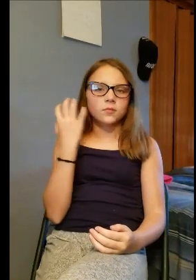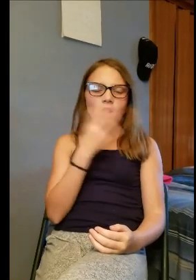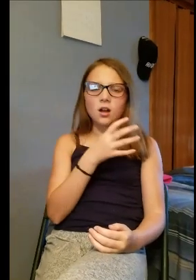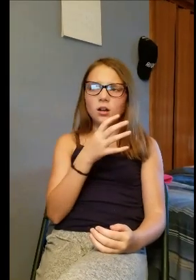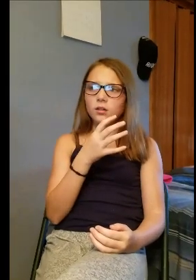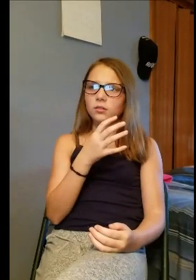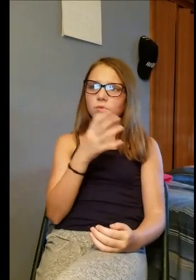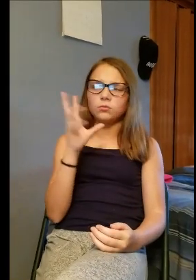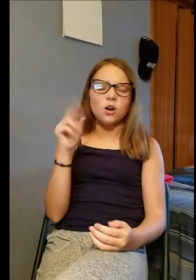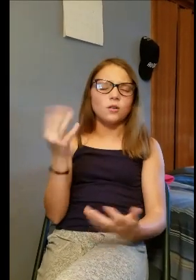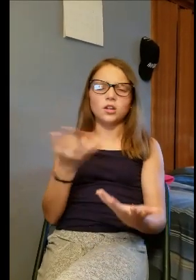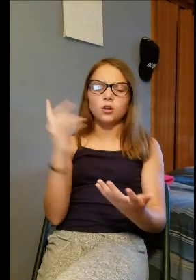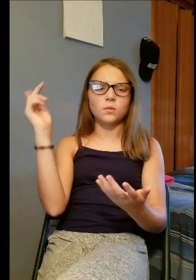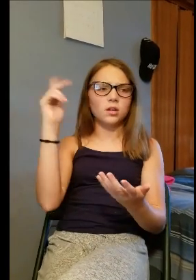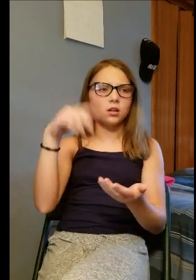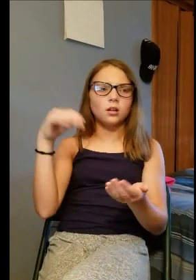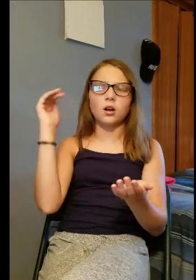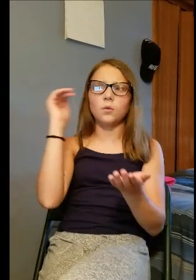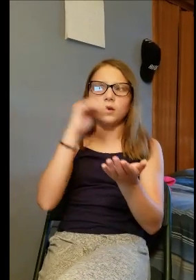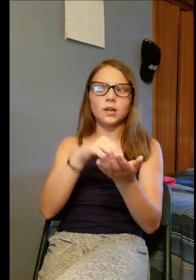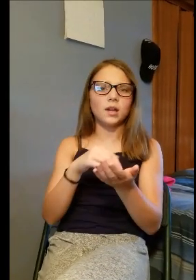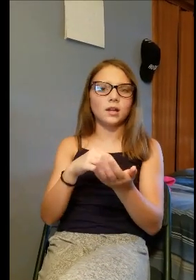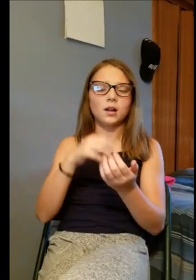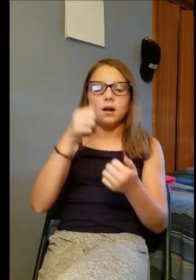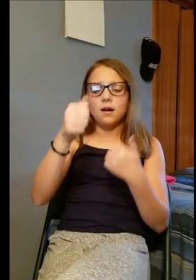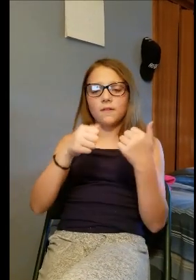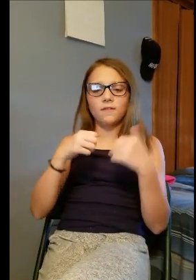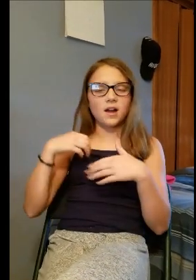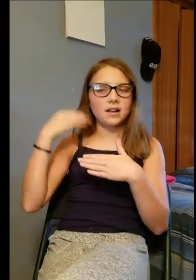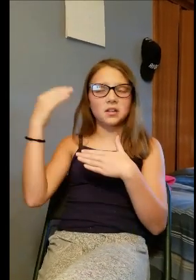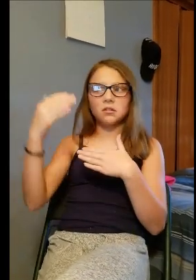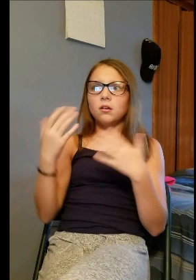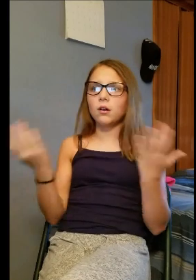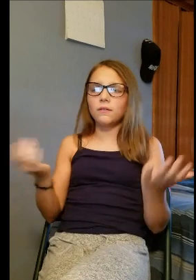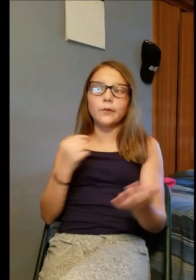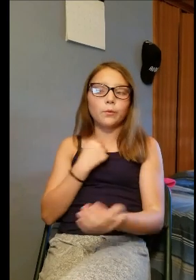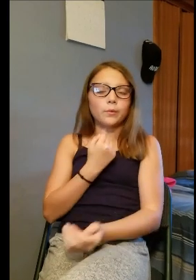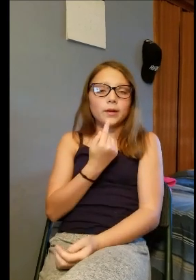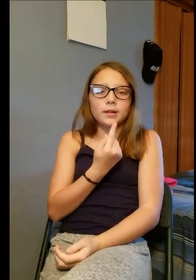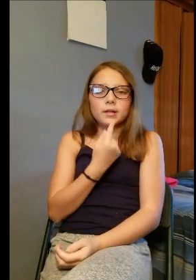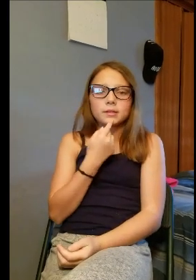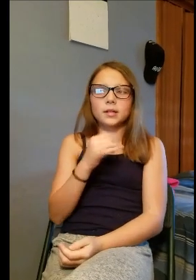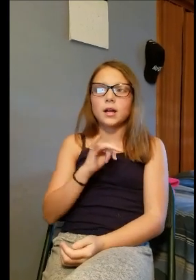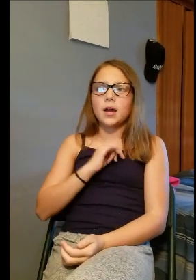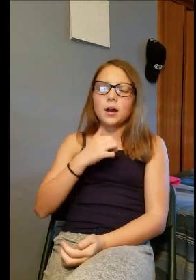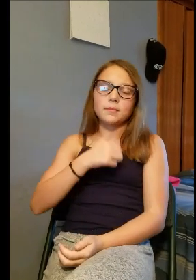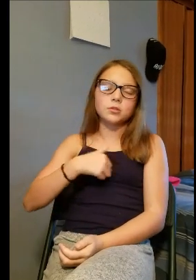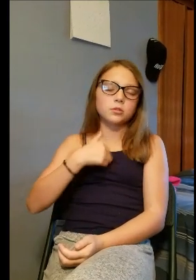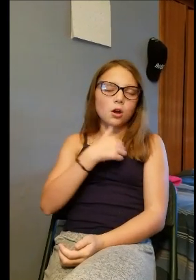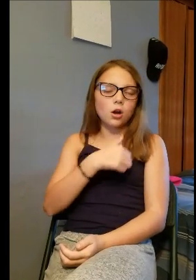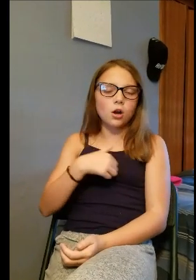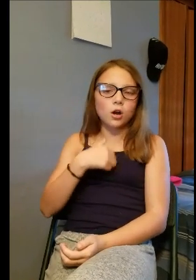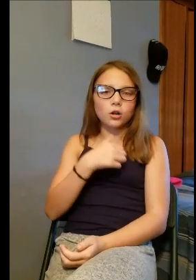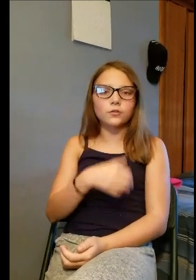Oh no, here we go again, fighting over what I said I'm sorry,